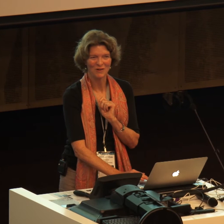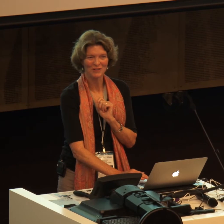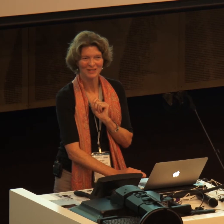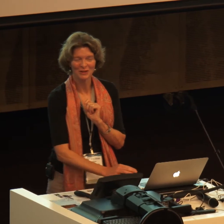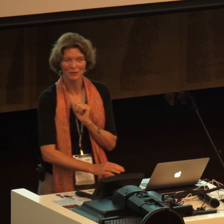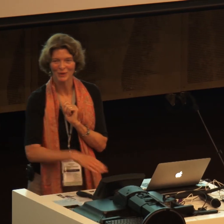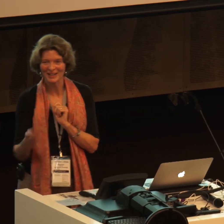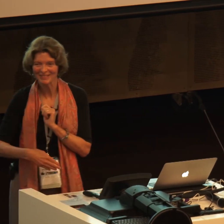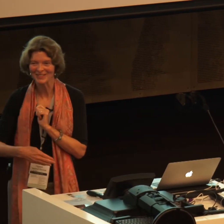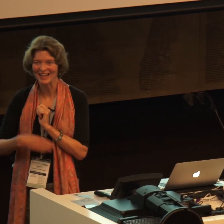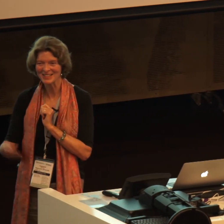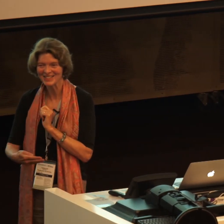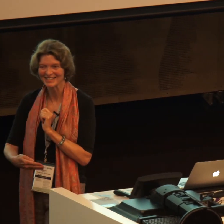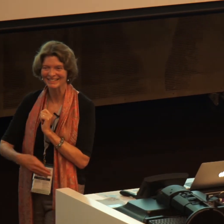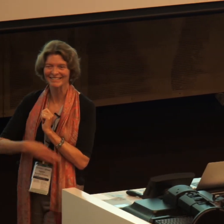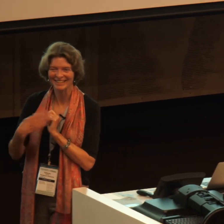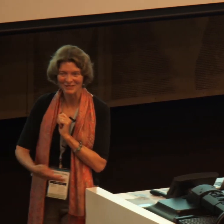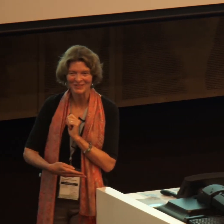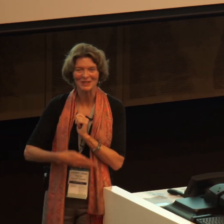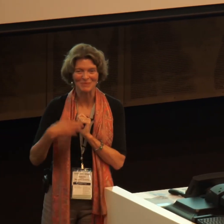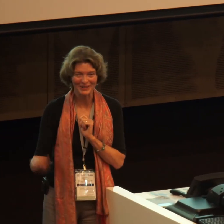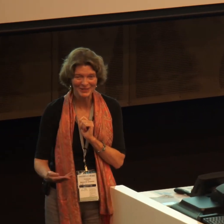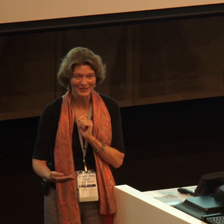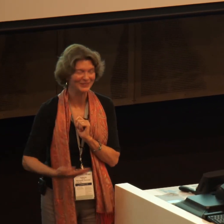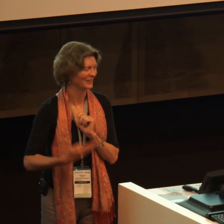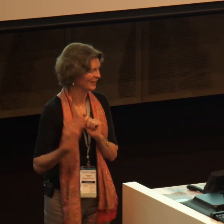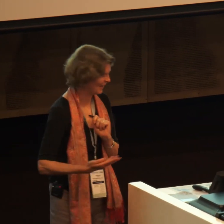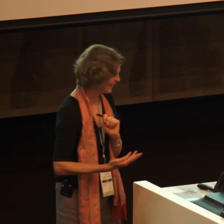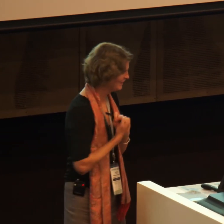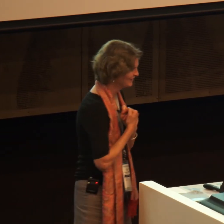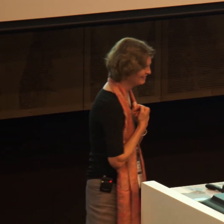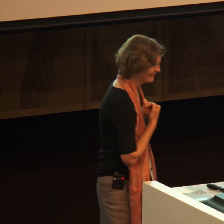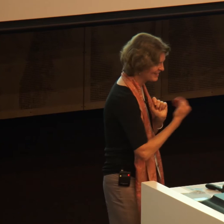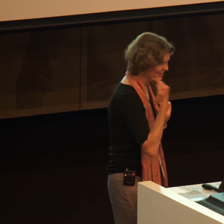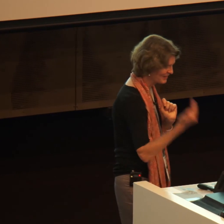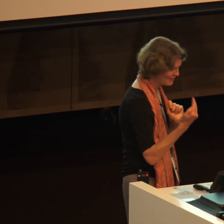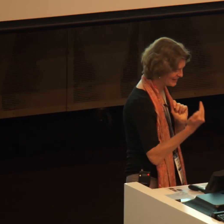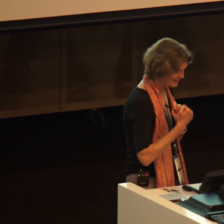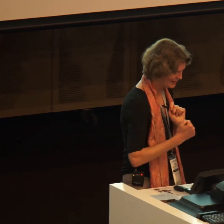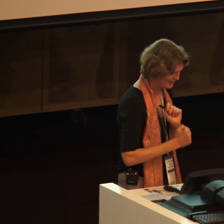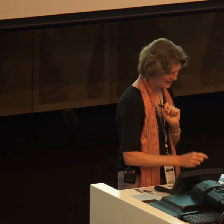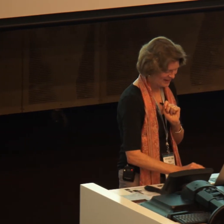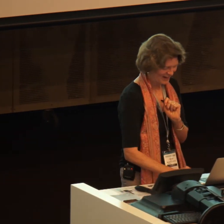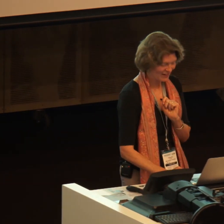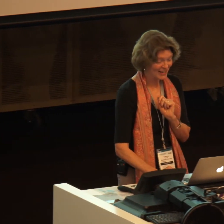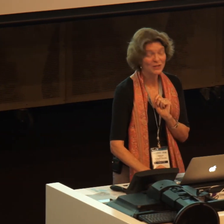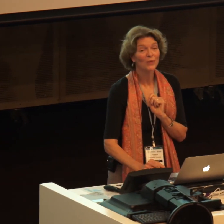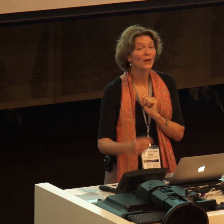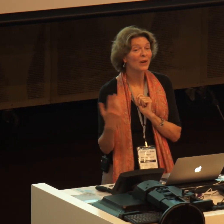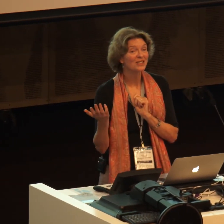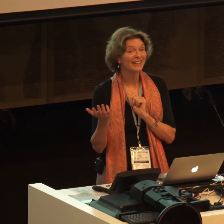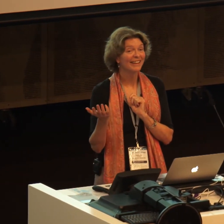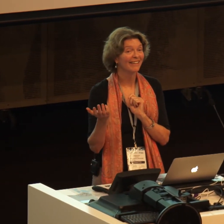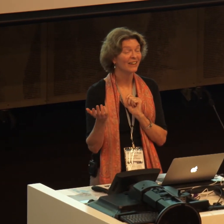Okay, hopefully there you were waiting for the S that never appeared. Okay, that's good, confident speakers. All right, so